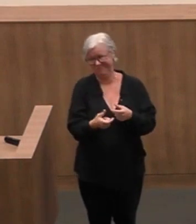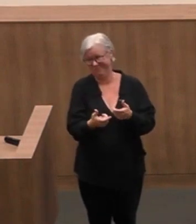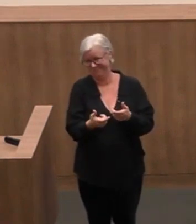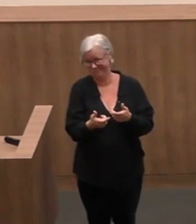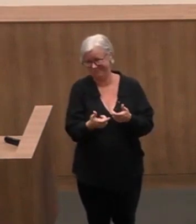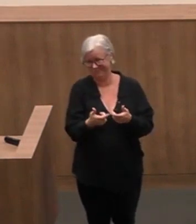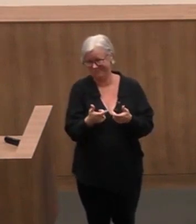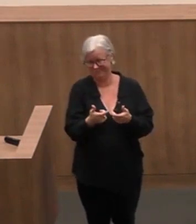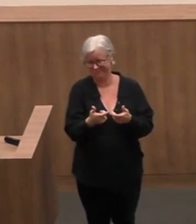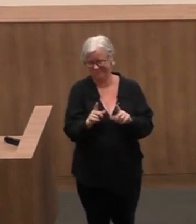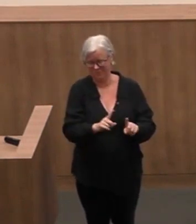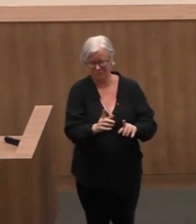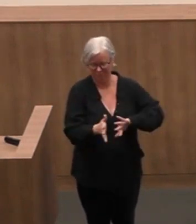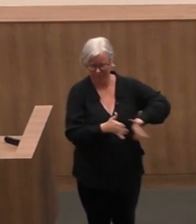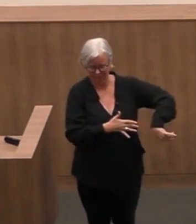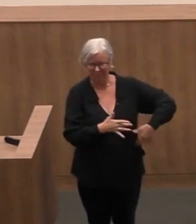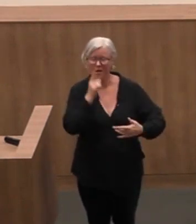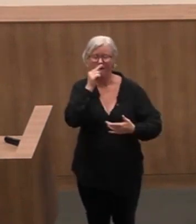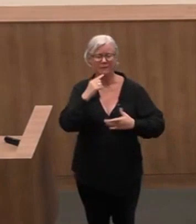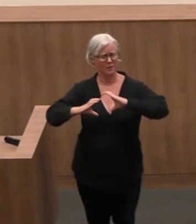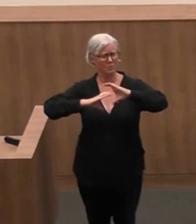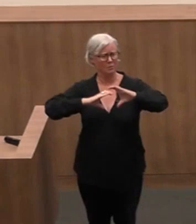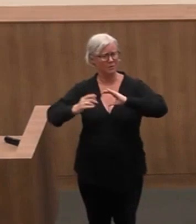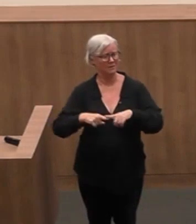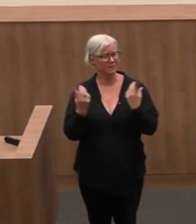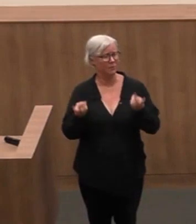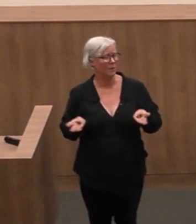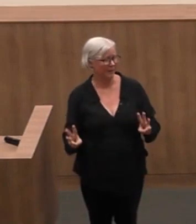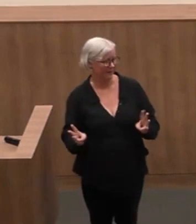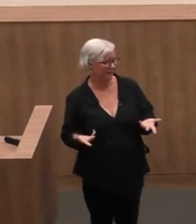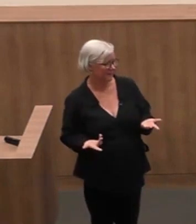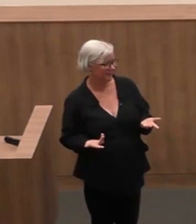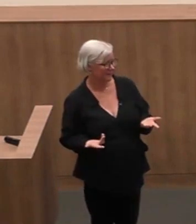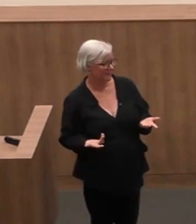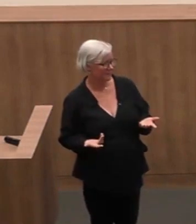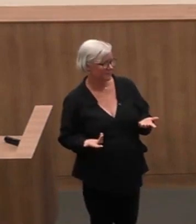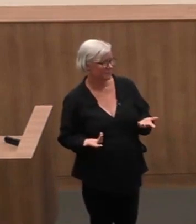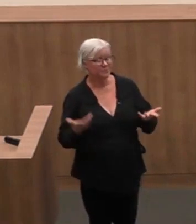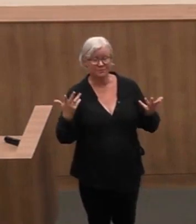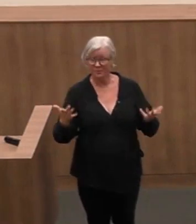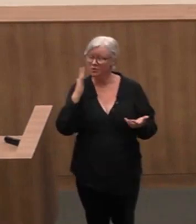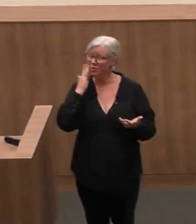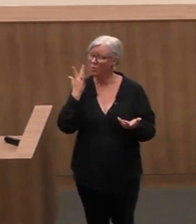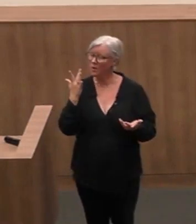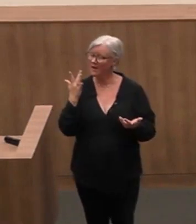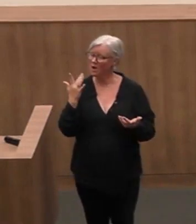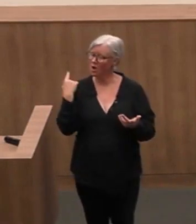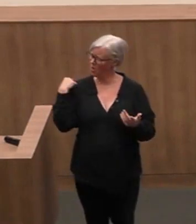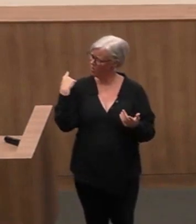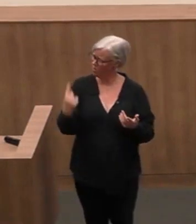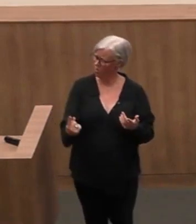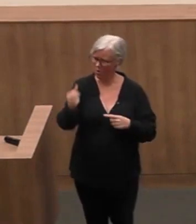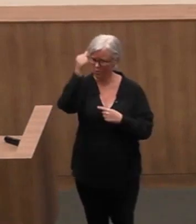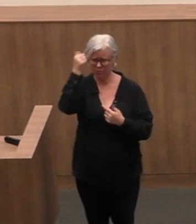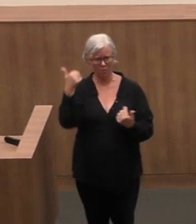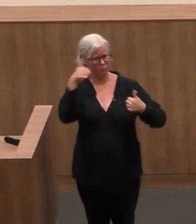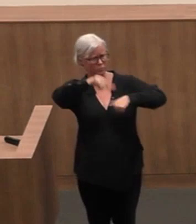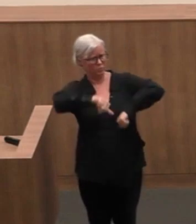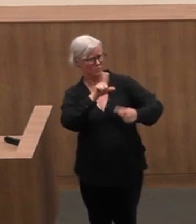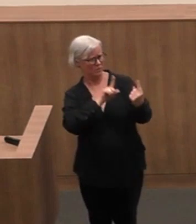so many other ways than just words. And that's the value of long-held relationships. We know that so well